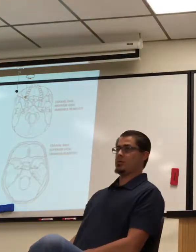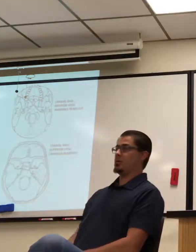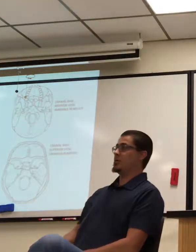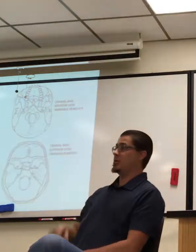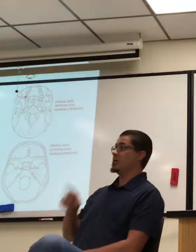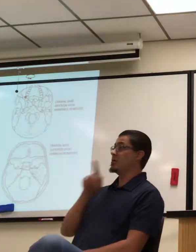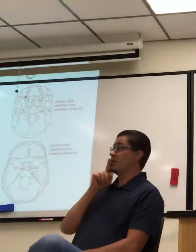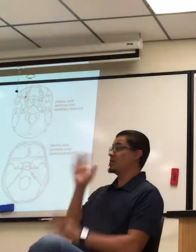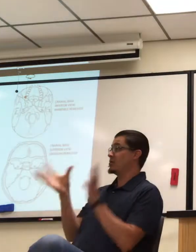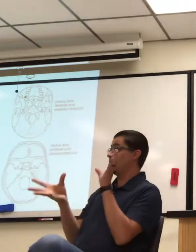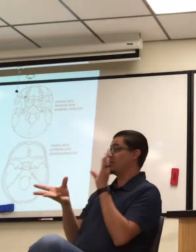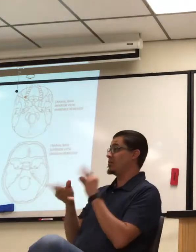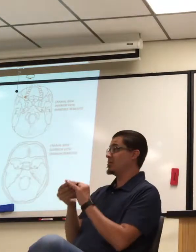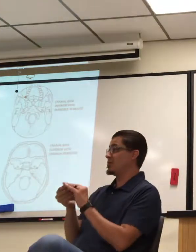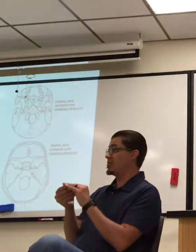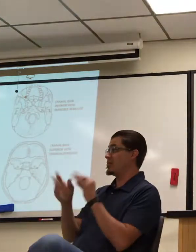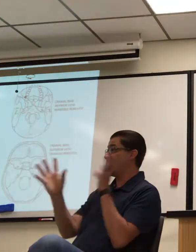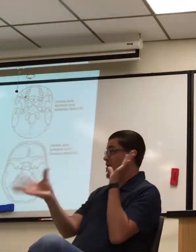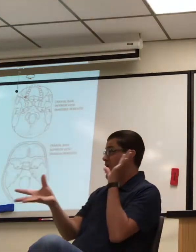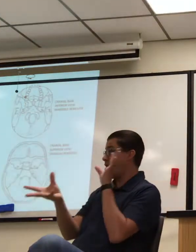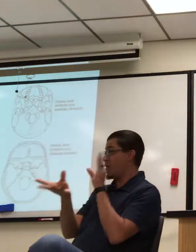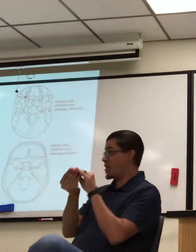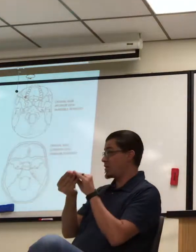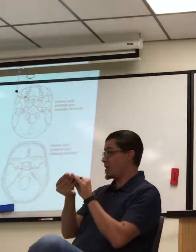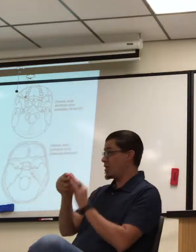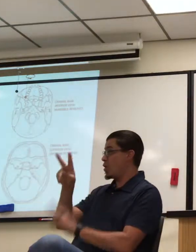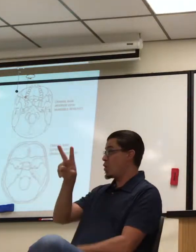22 fitted bones.